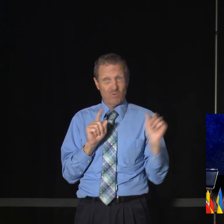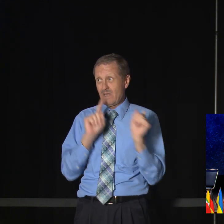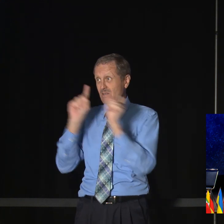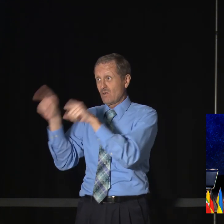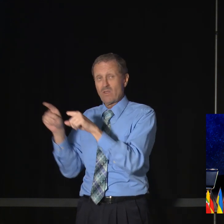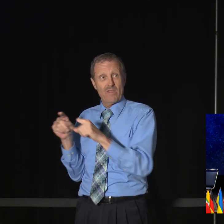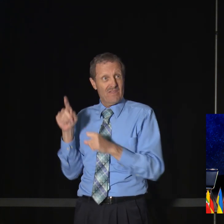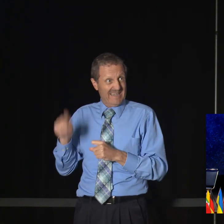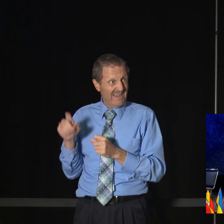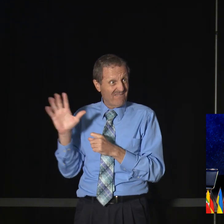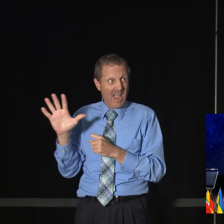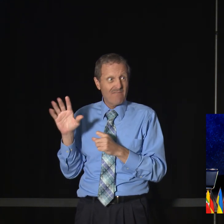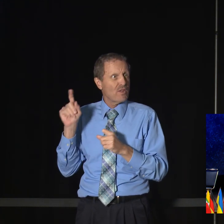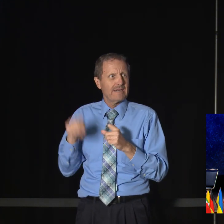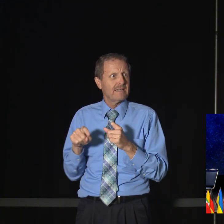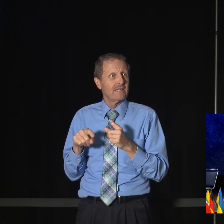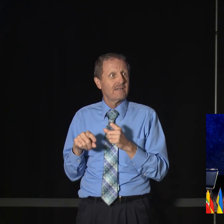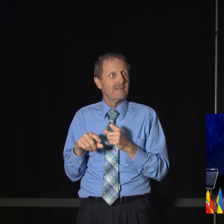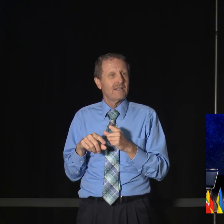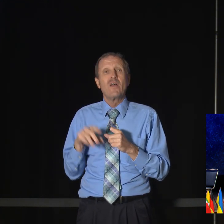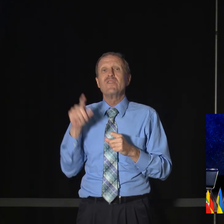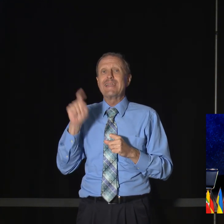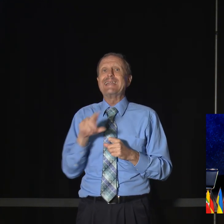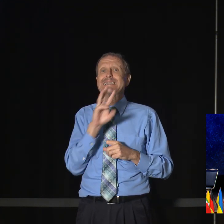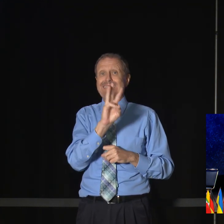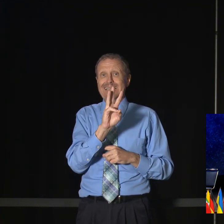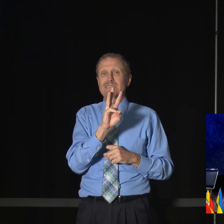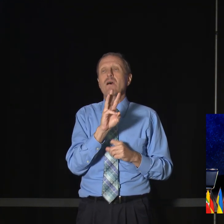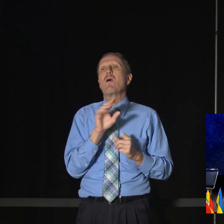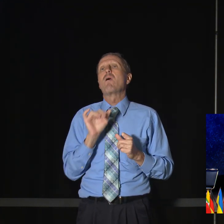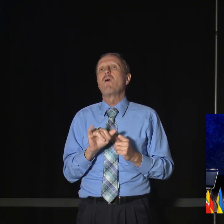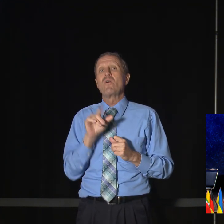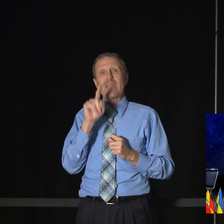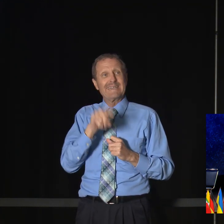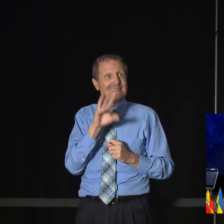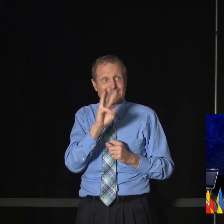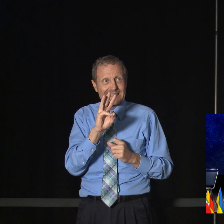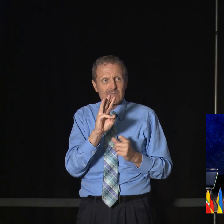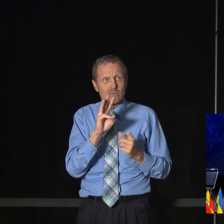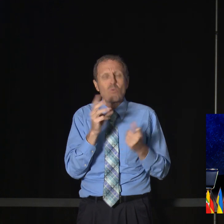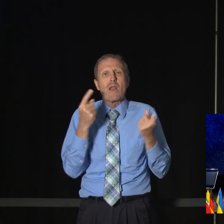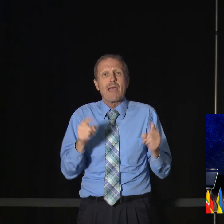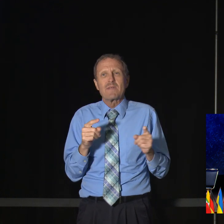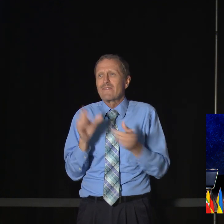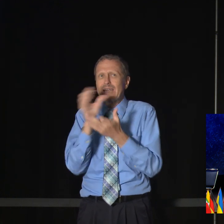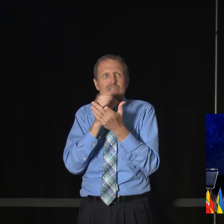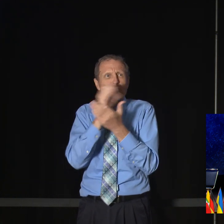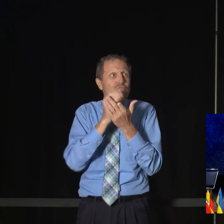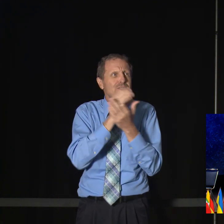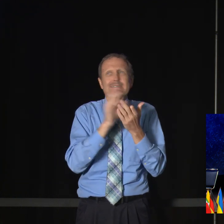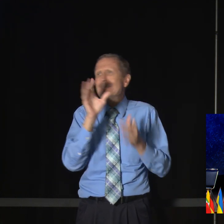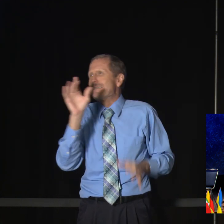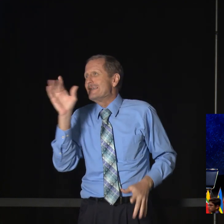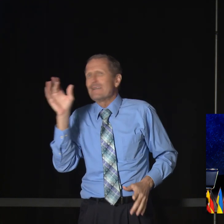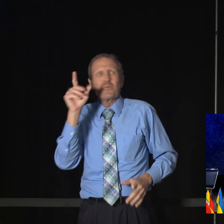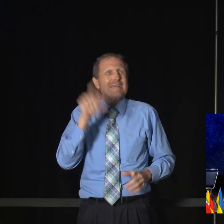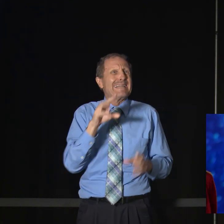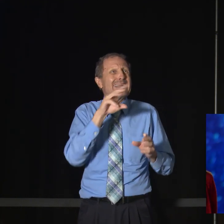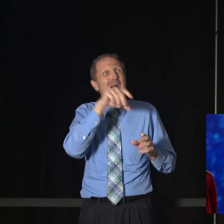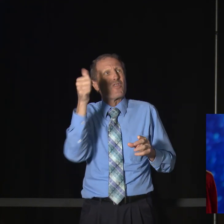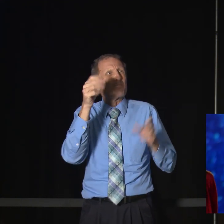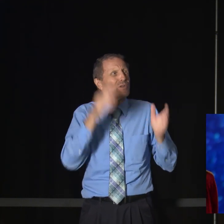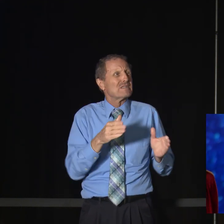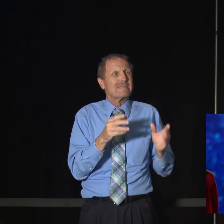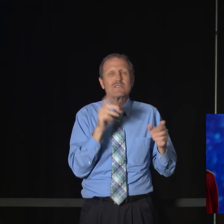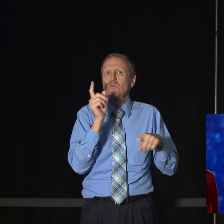they needed 5 or they needed... No, they needed 6. They needed 6. Yeah. So what happened? They were searching up and down for that 6th person, could